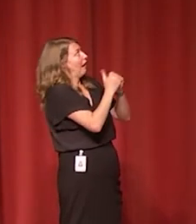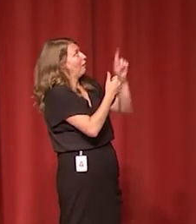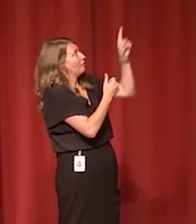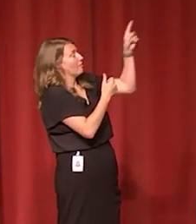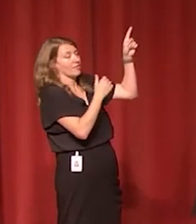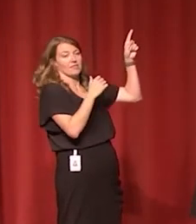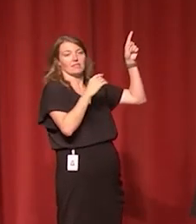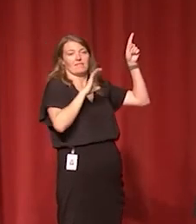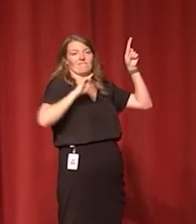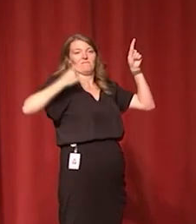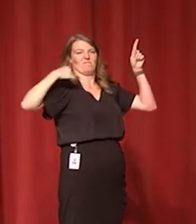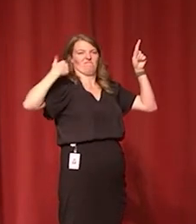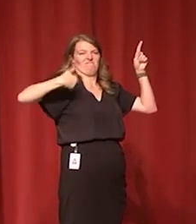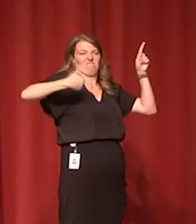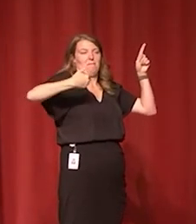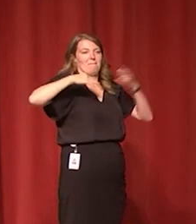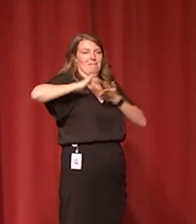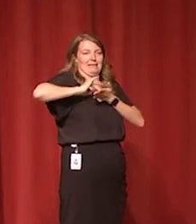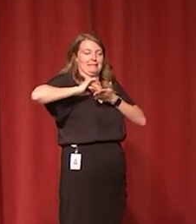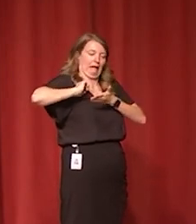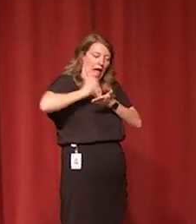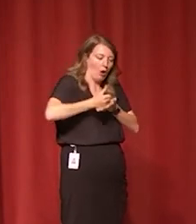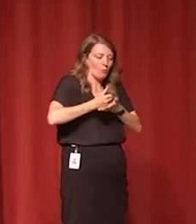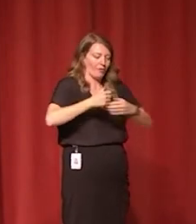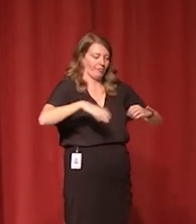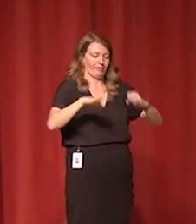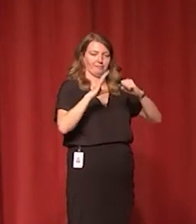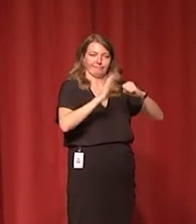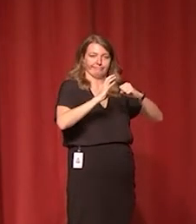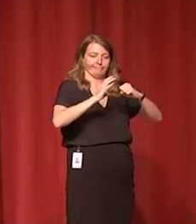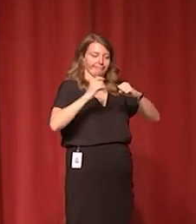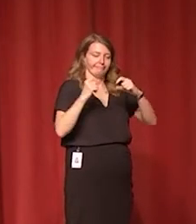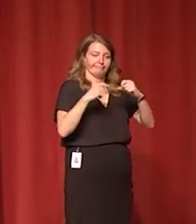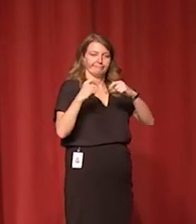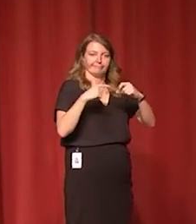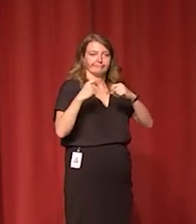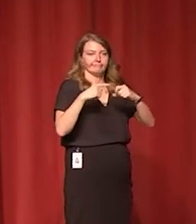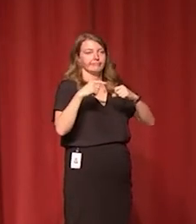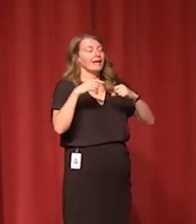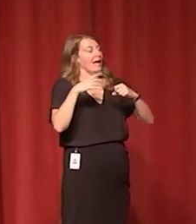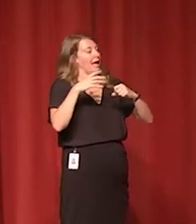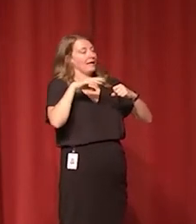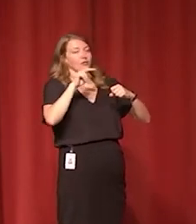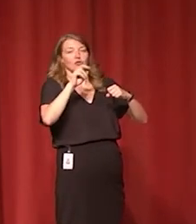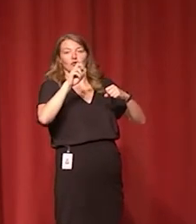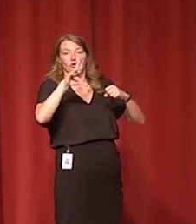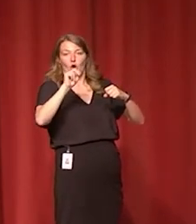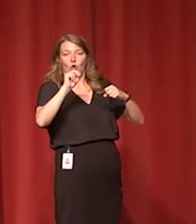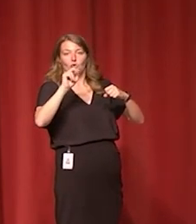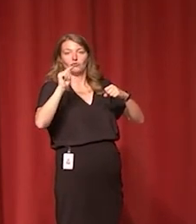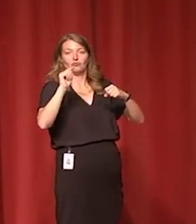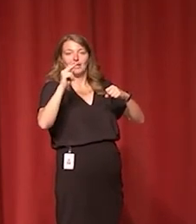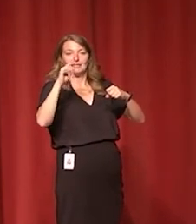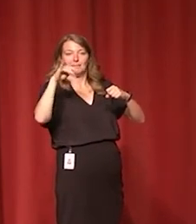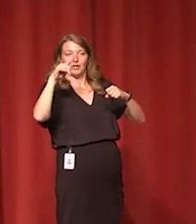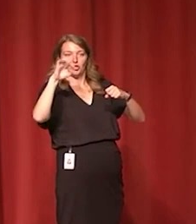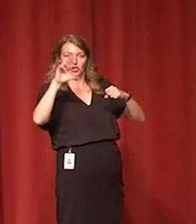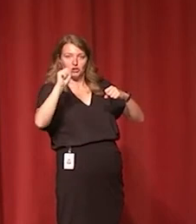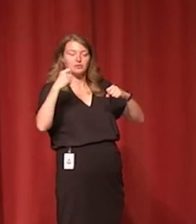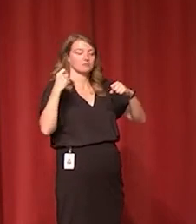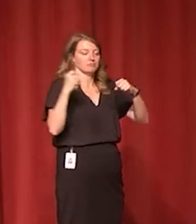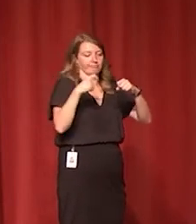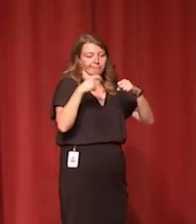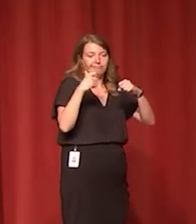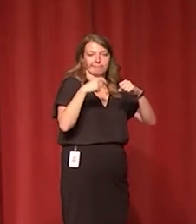that neurotransmitter is acetylcholine, and lots of medications are anticholinergic. They like the